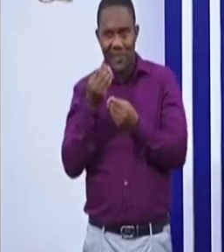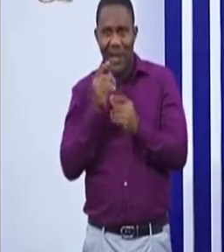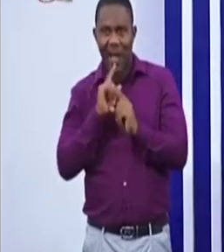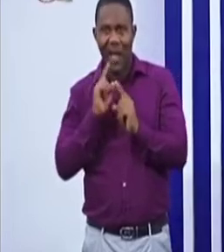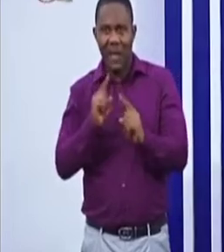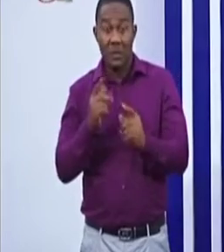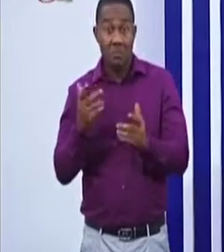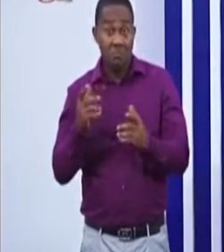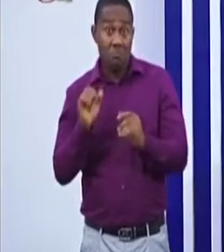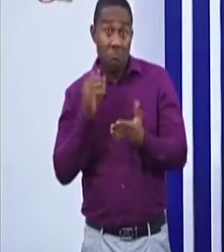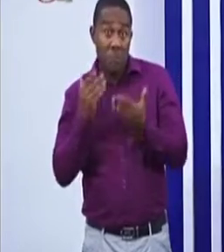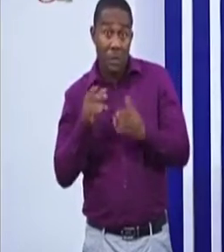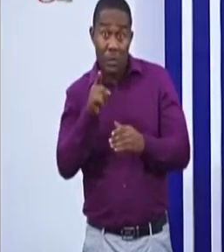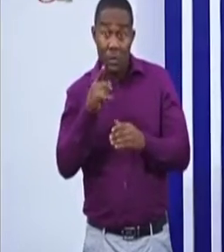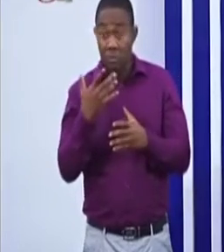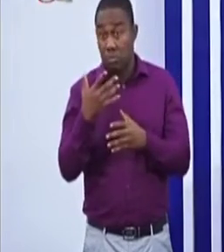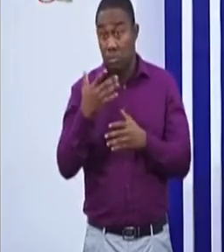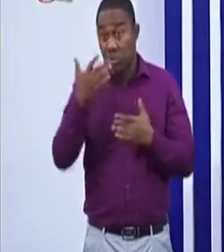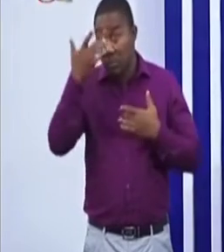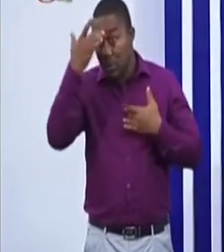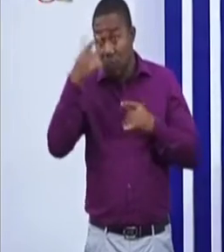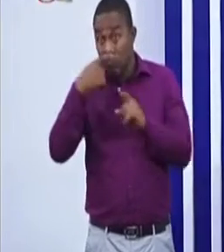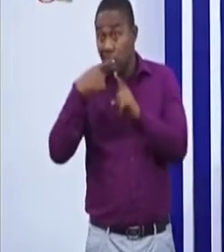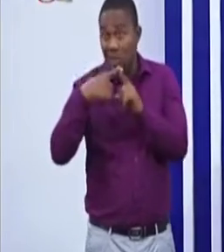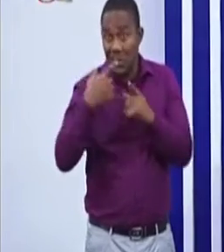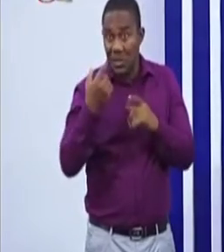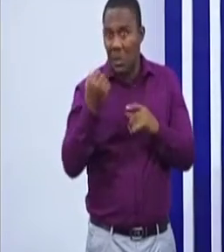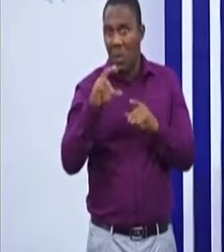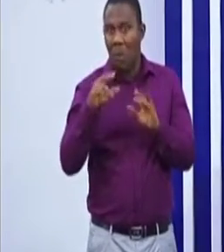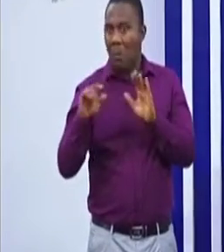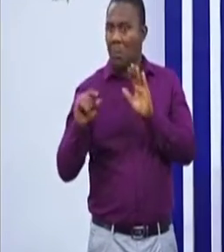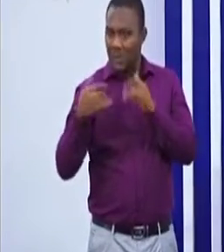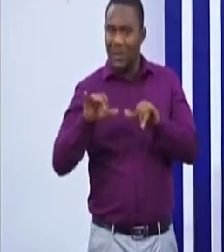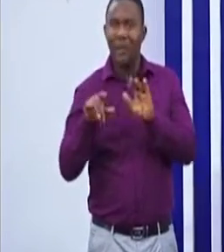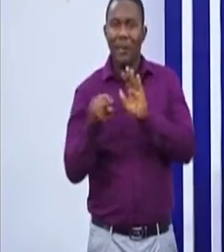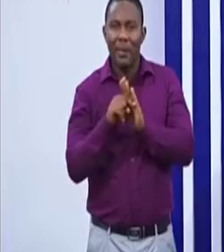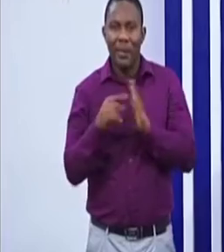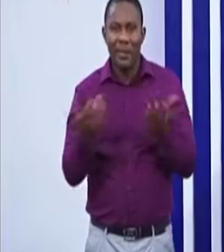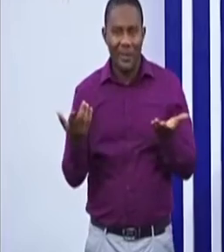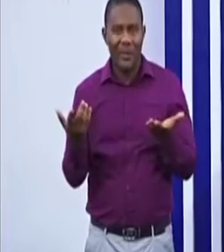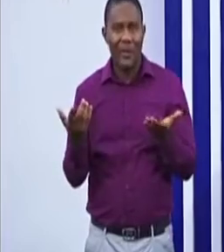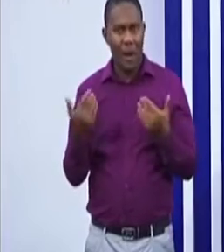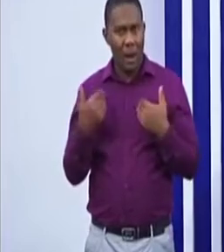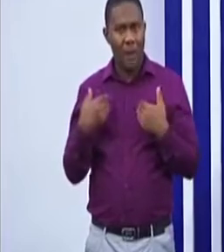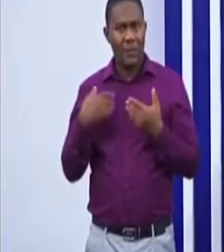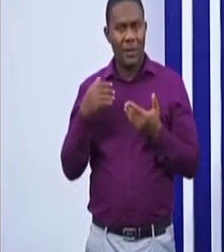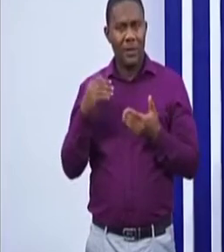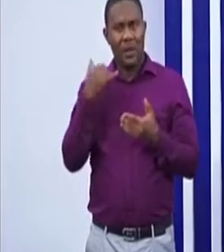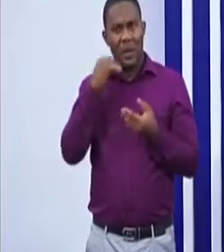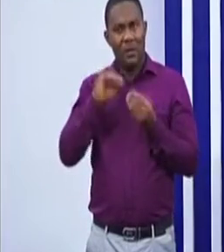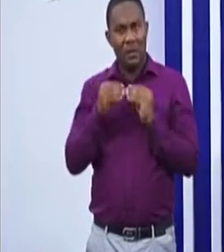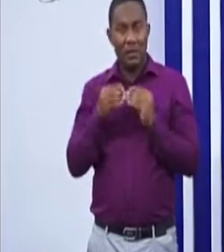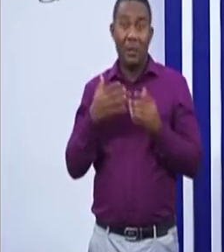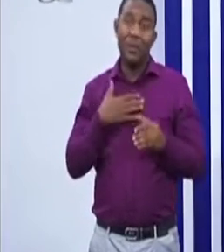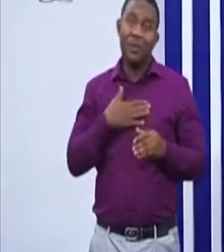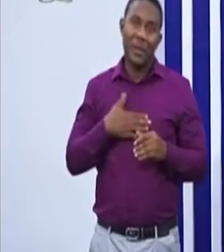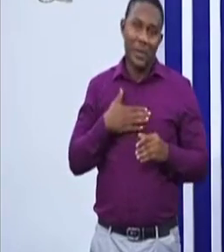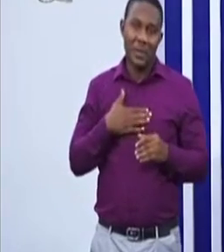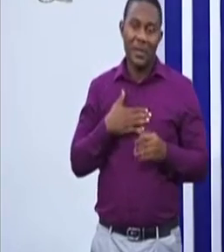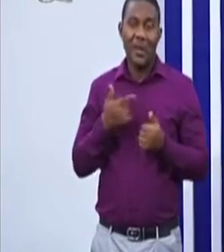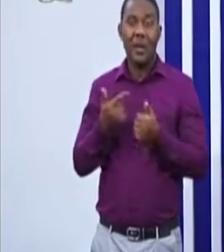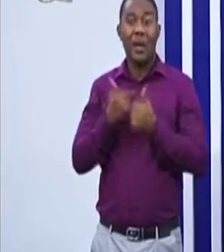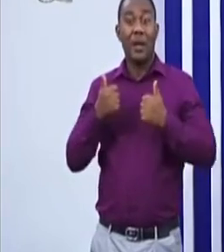yɛde information ama apɔmudenfoɔ na wakyerɛ wo telephone number wo location to wote hɔ mɛsrɛ sɛ mo use Ghana